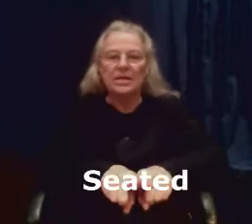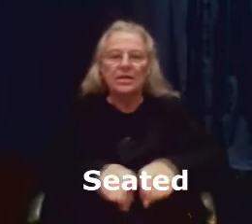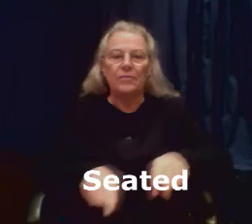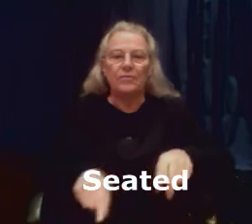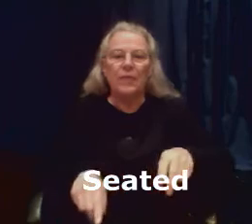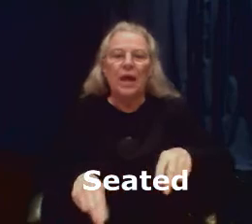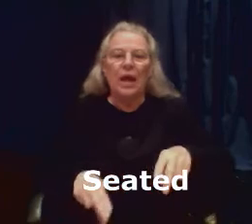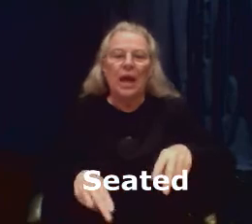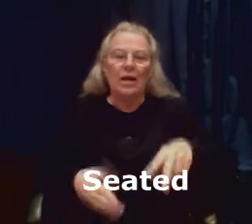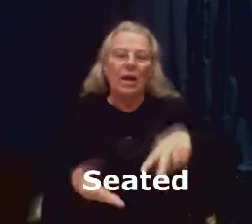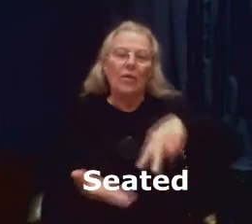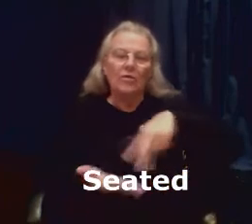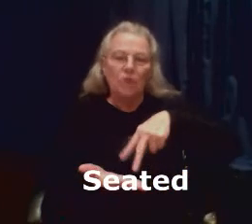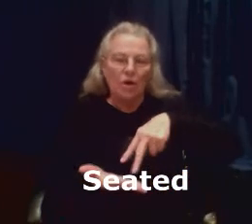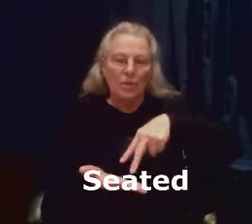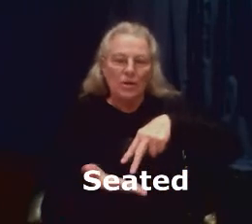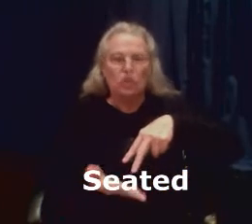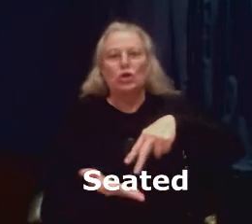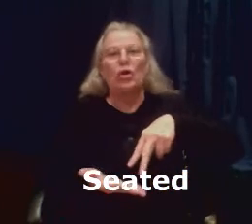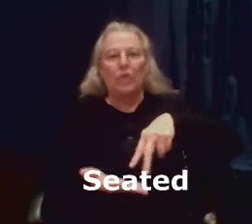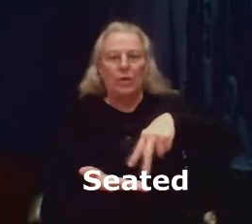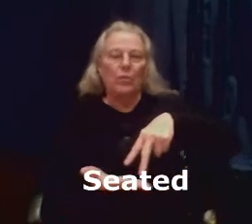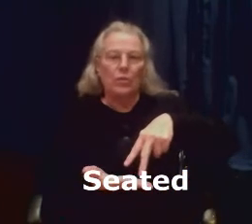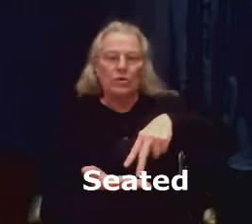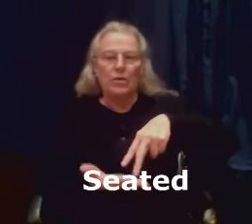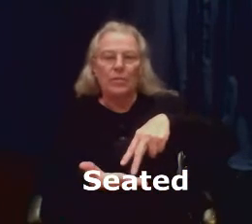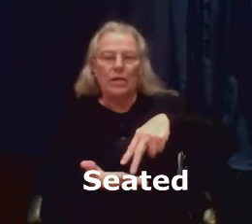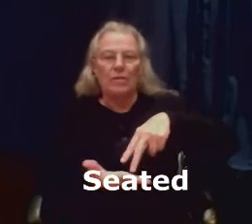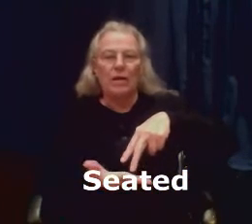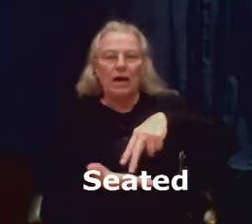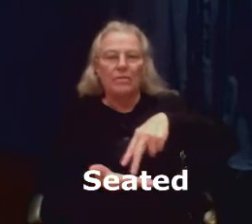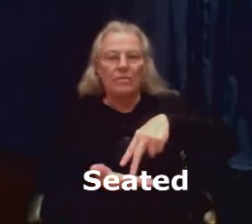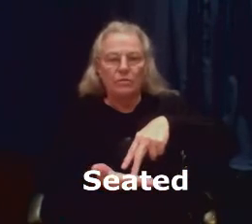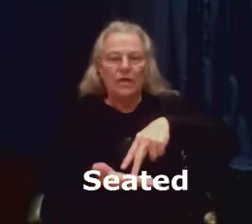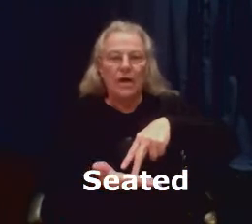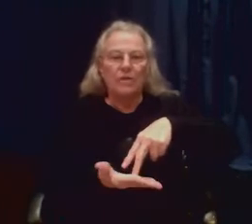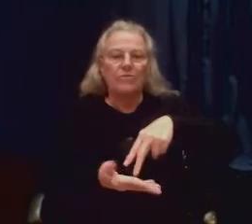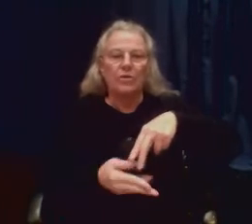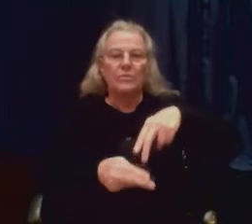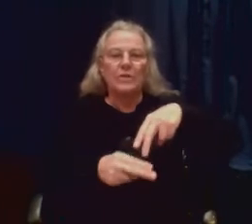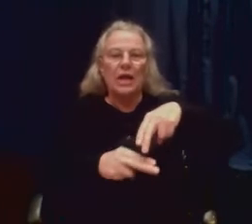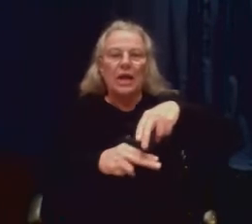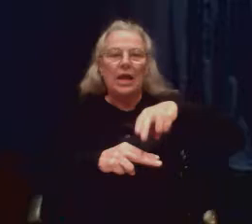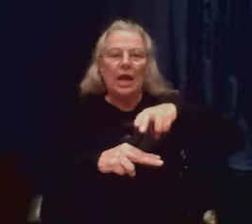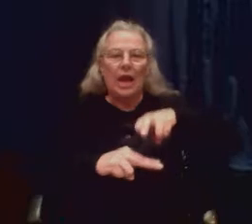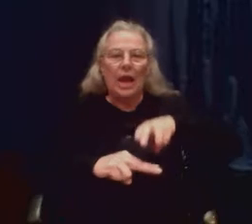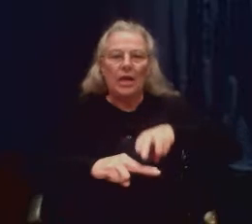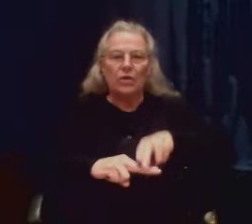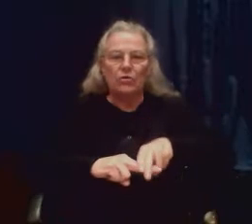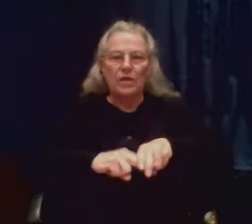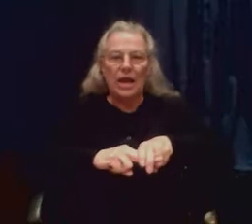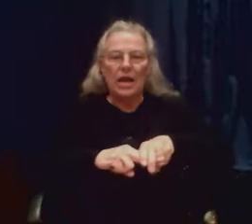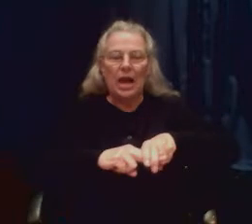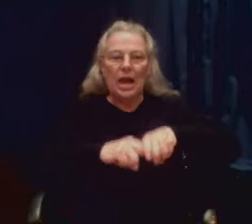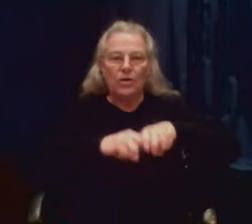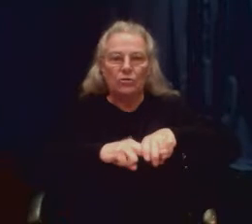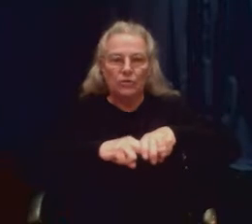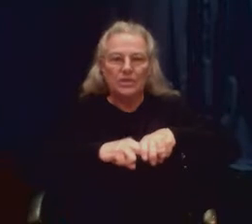Seated, and I always talk about Charlie when we talk about those kind of verbs. You take and you